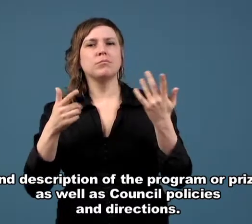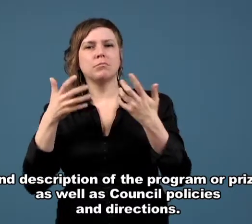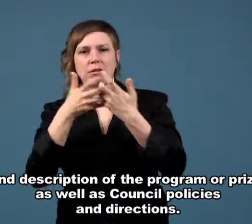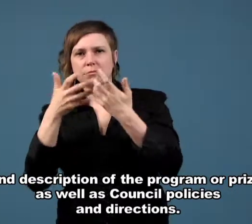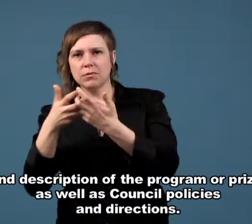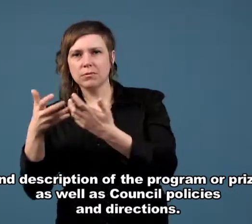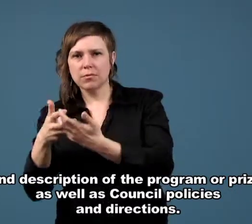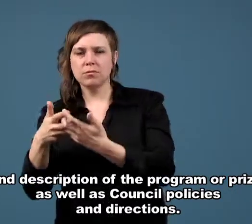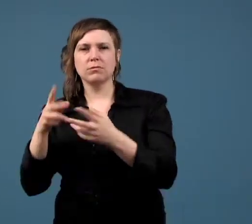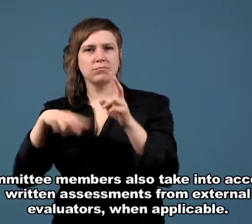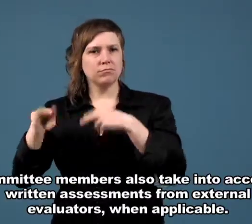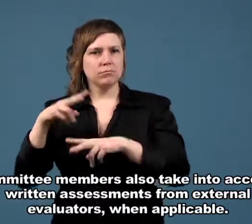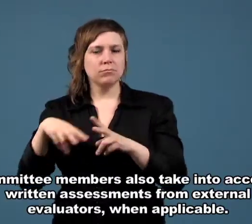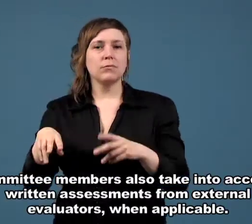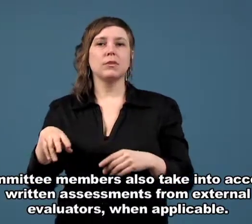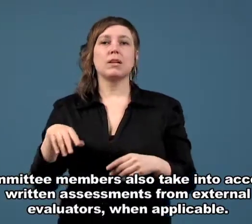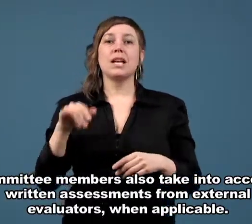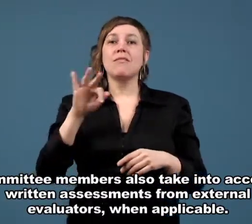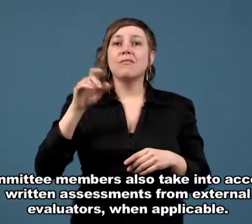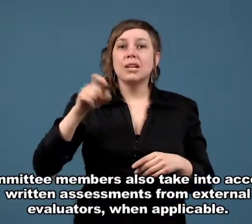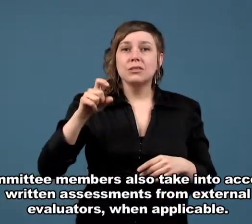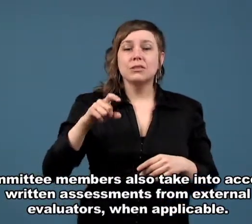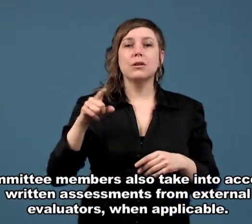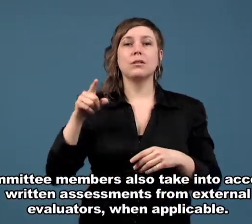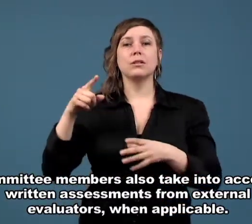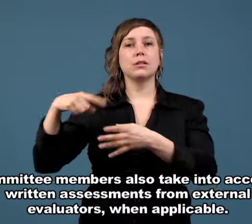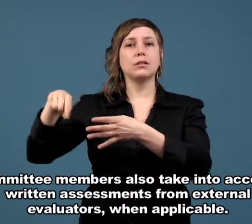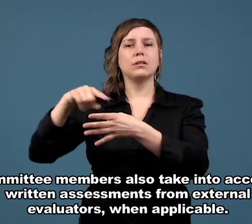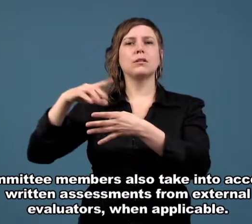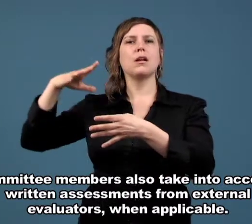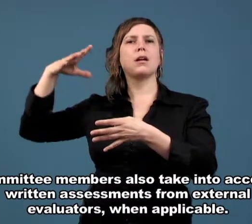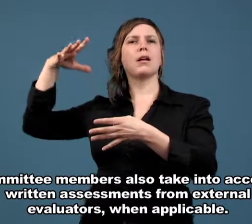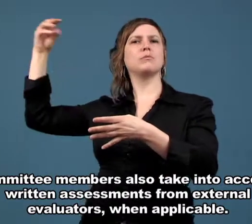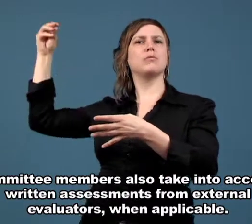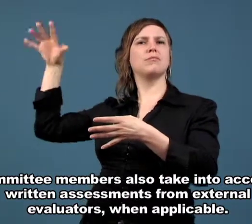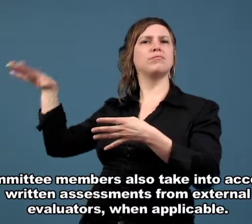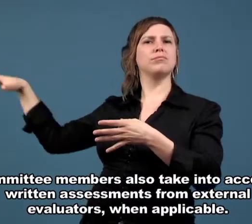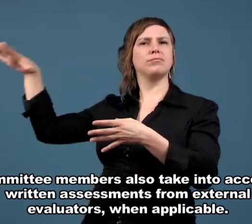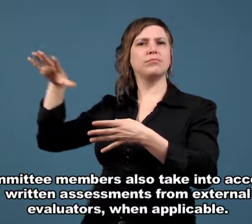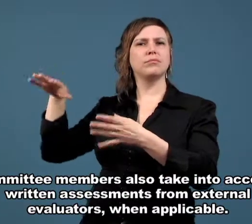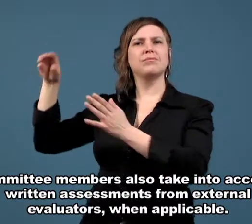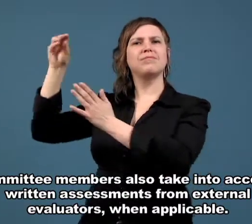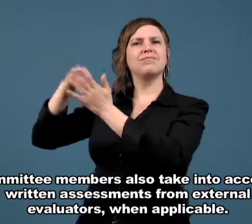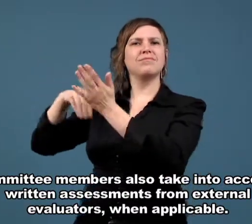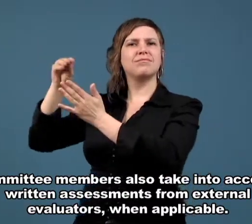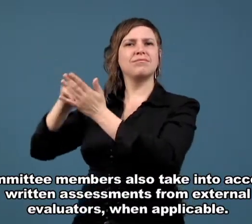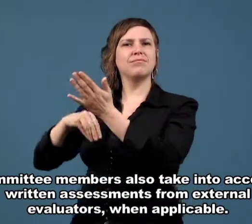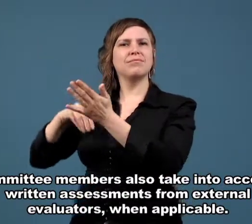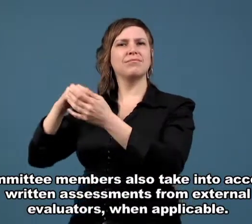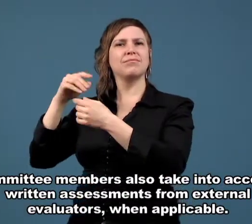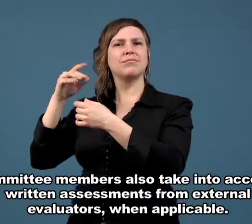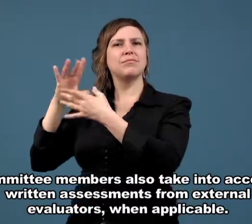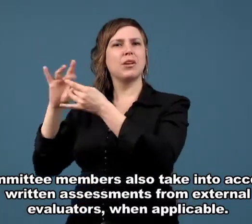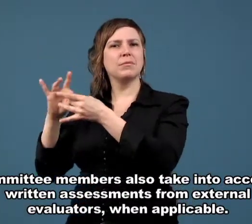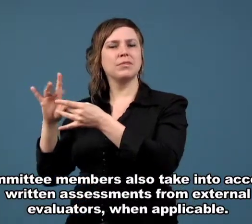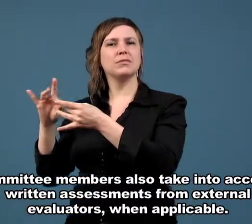directions. Committee members also take into account written assessments from external evaluators when